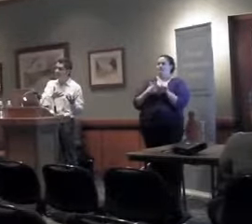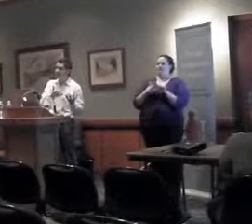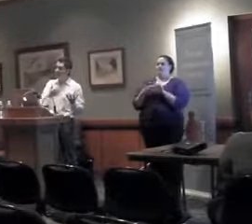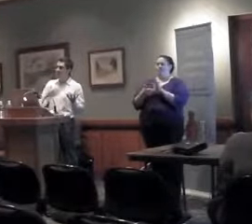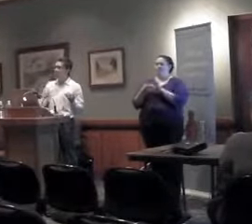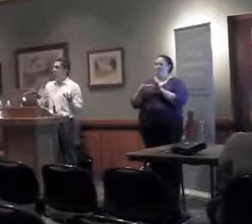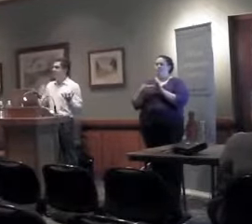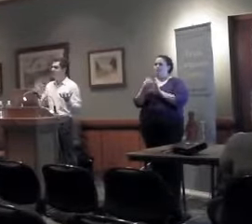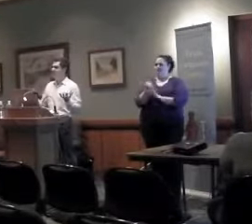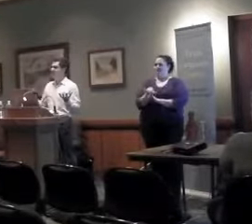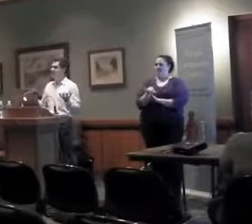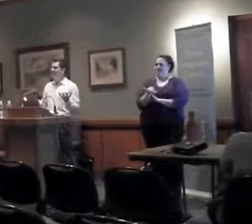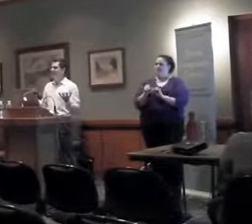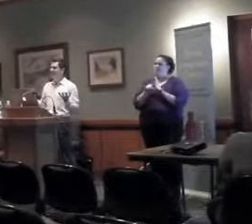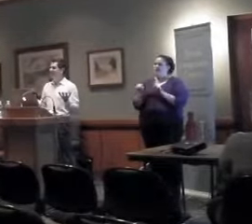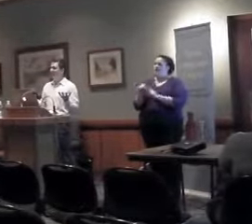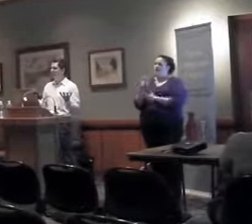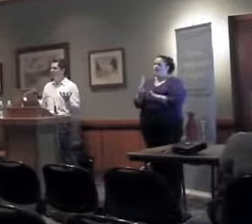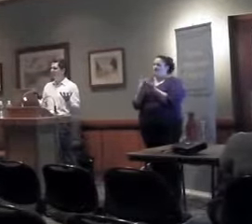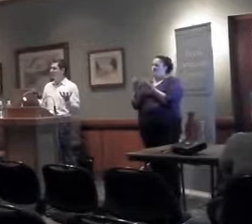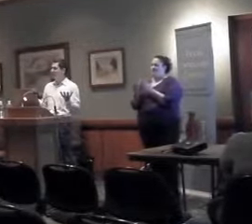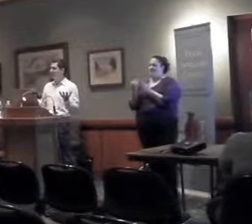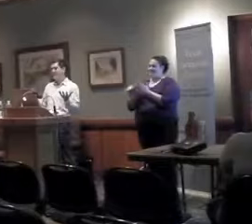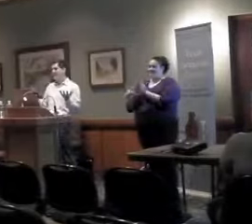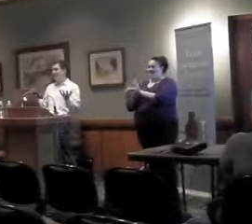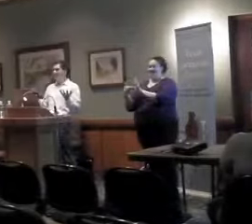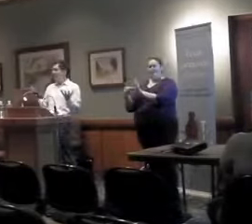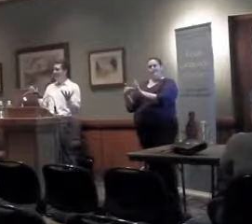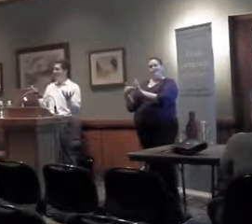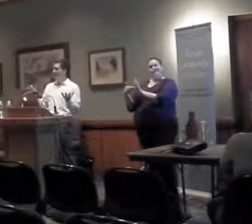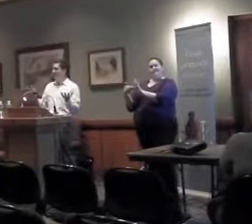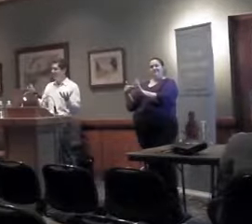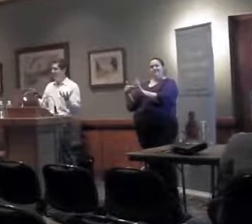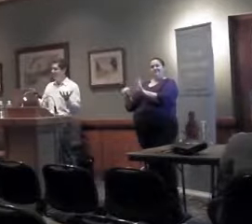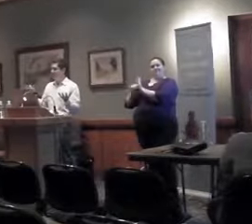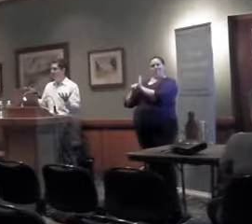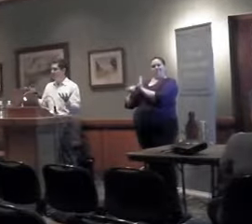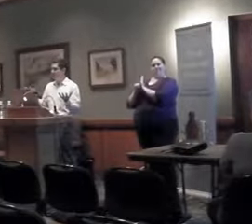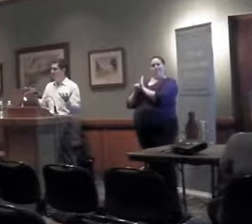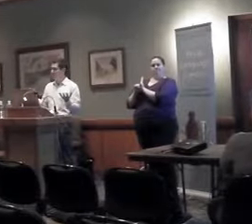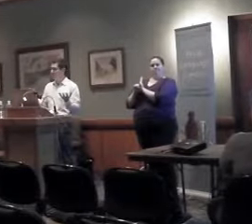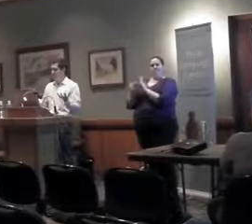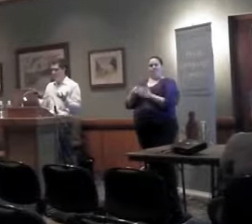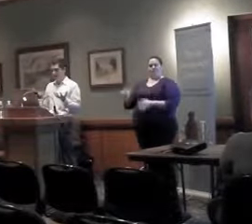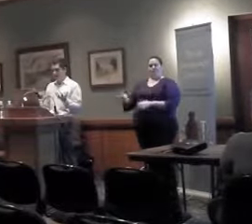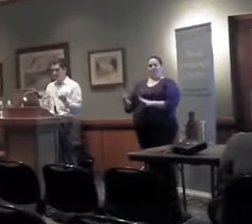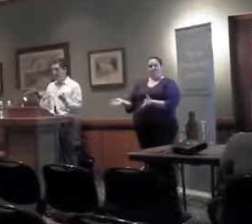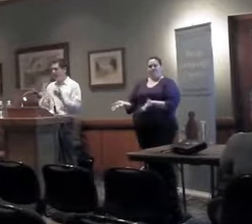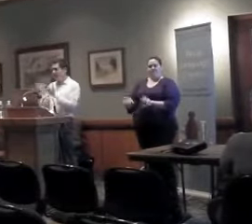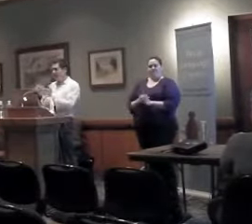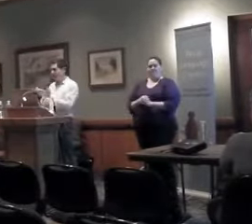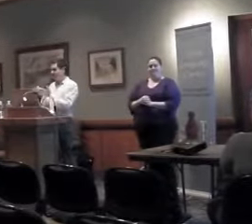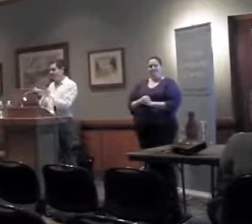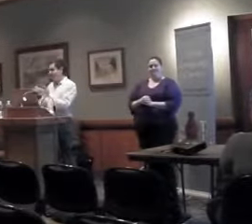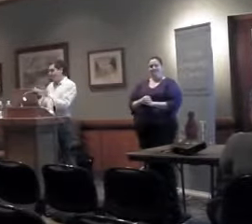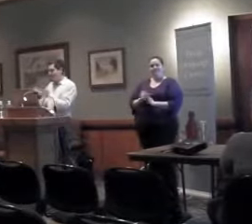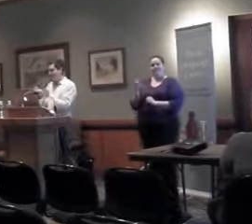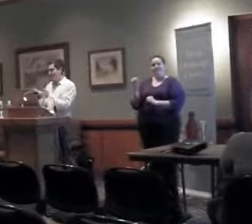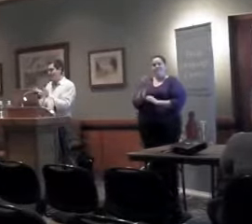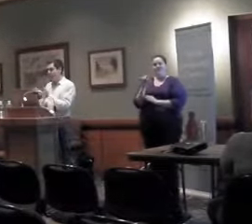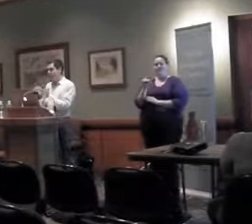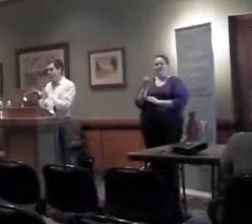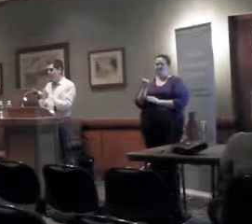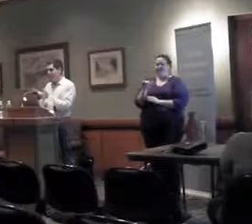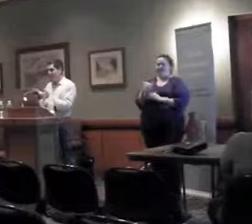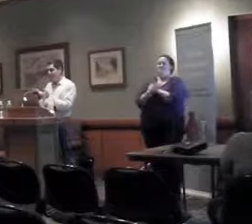label, but there are some things that label really, it's kind of icky in other ways. And I think that the foreign